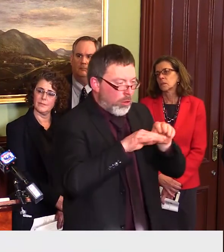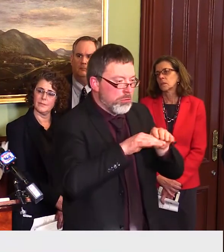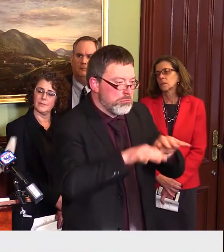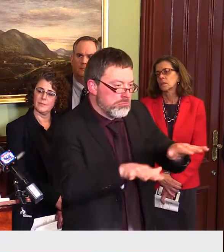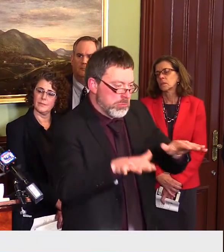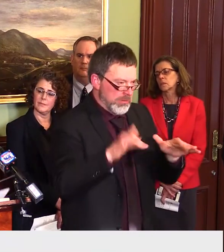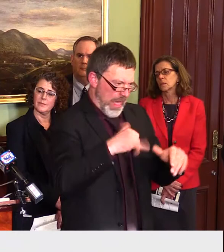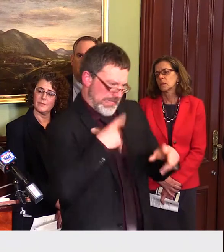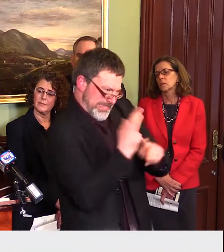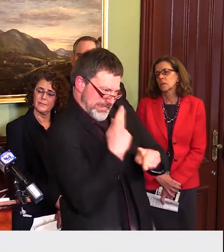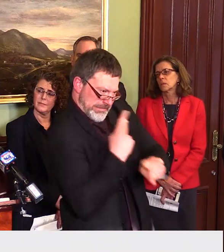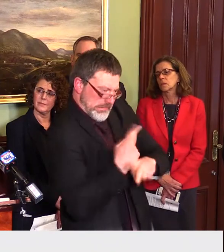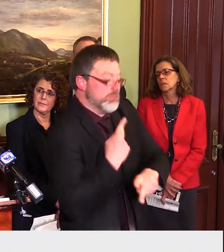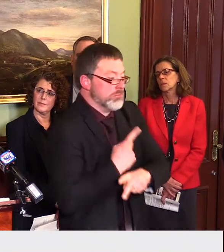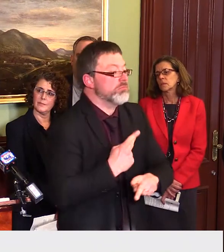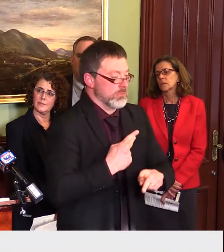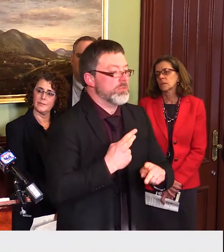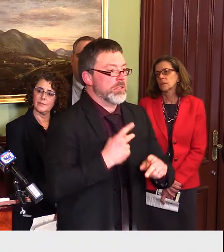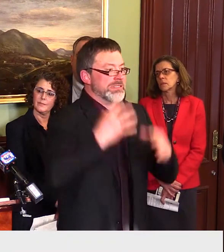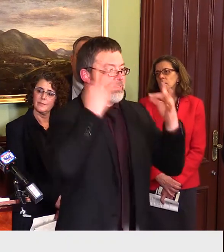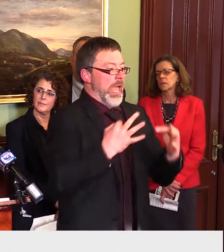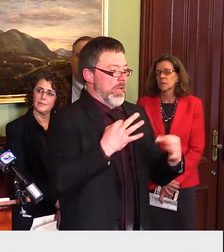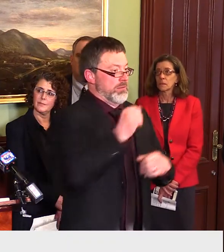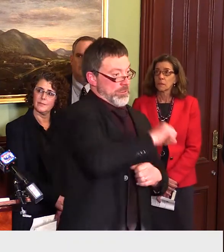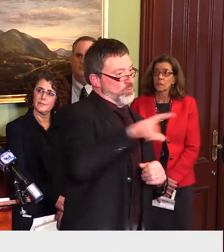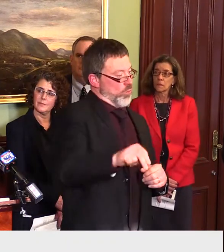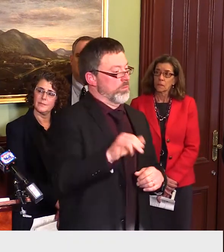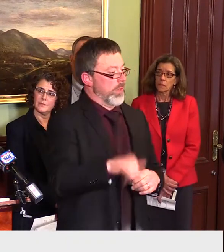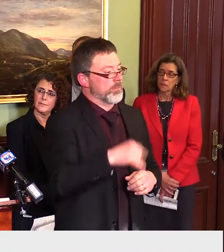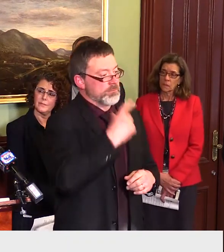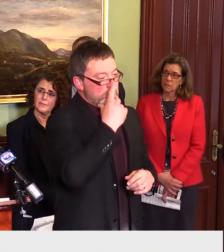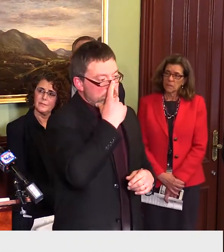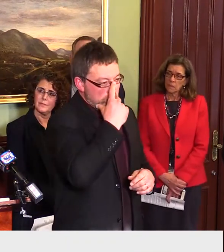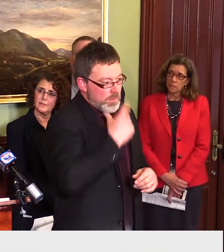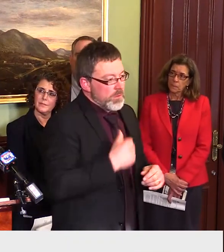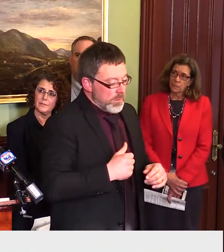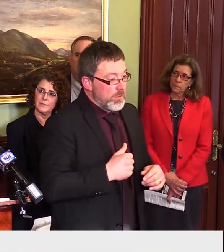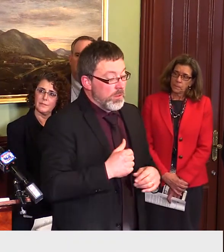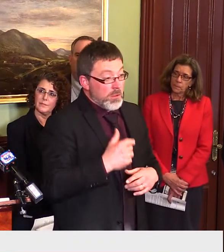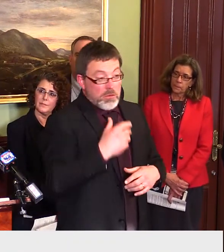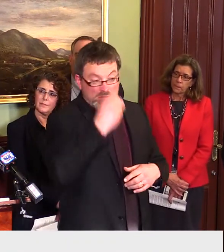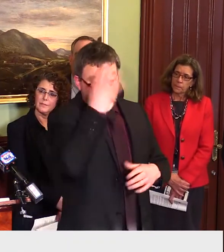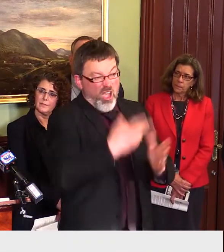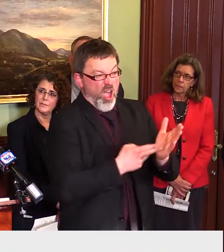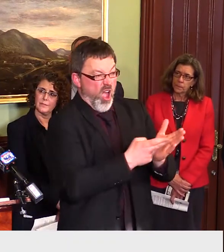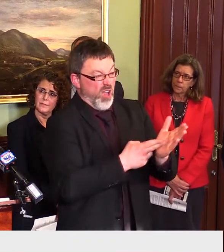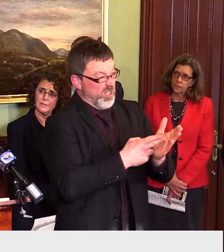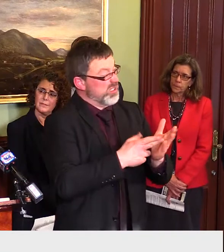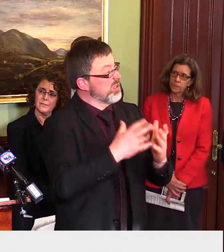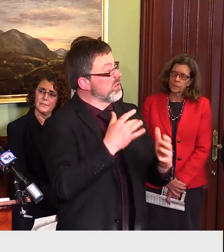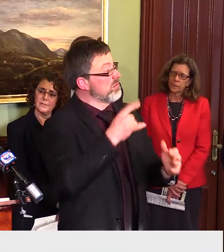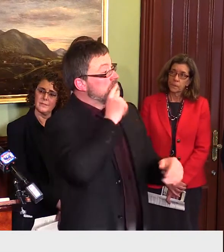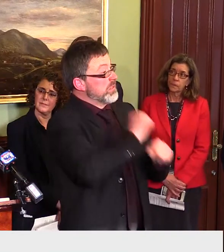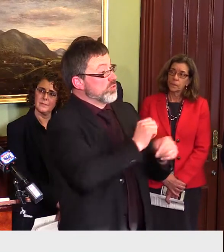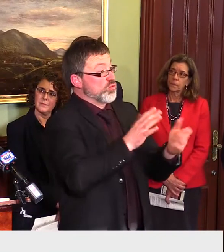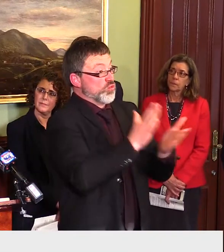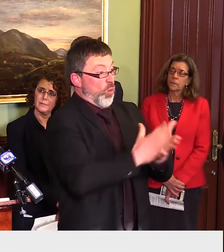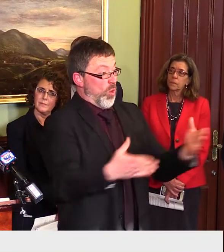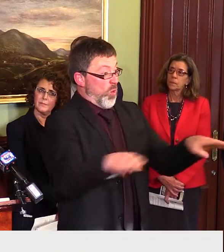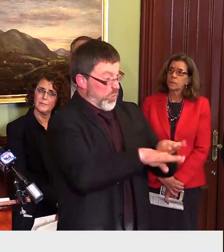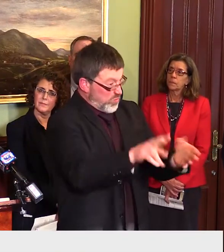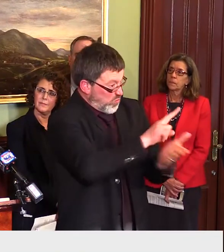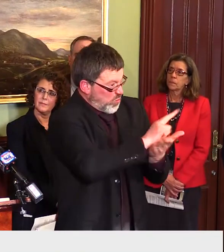on the curve that I've shown you, or on medical outcomes. The advice is to time